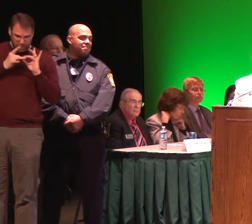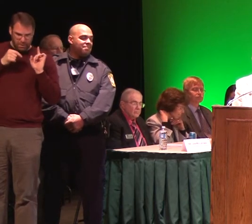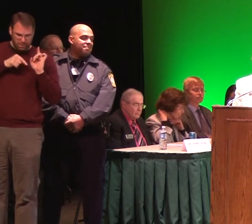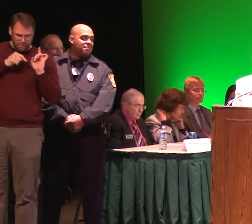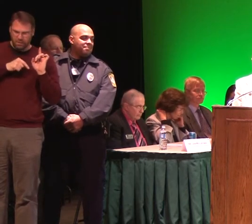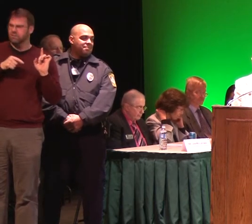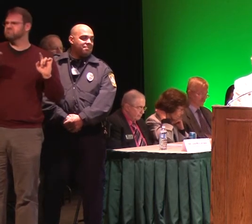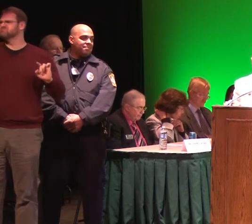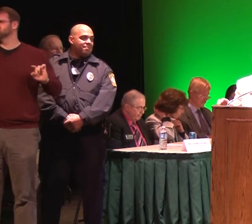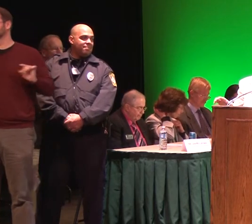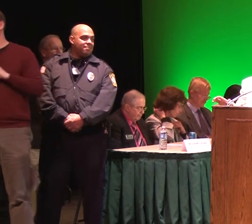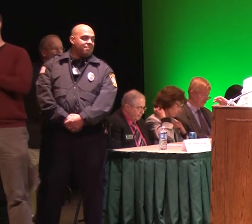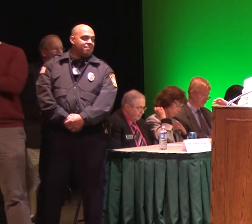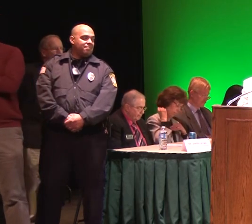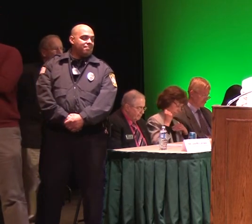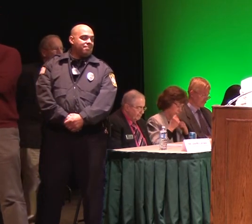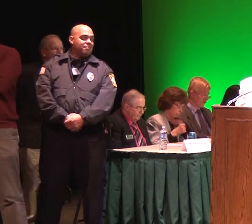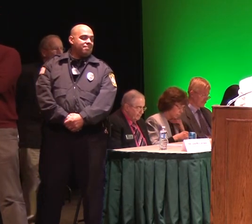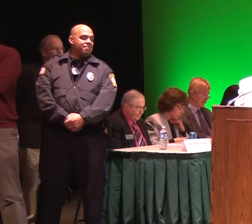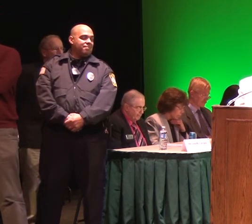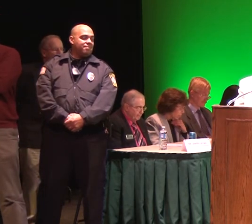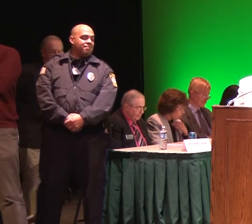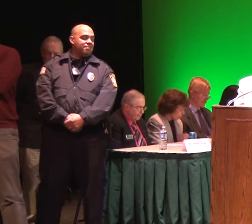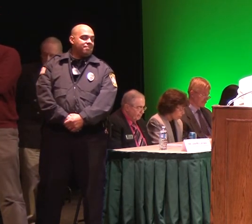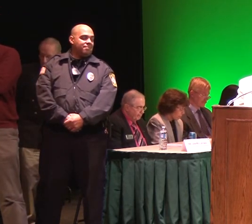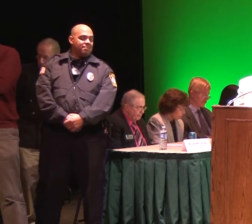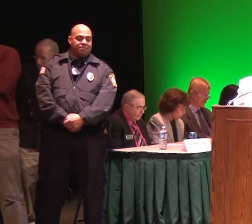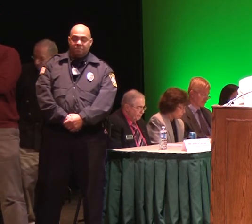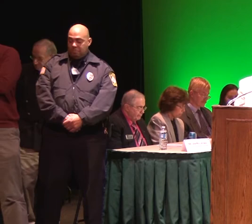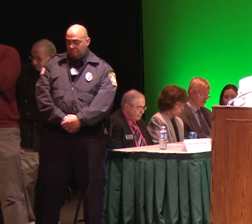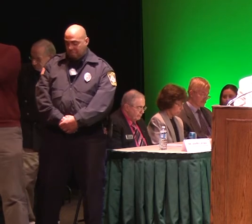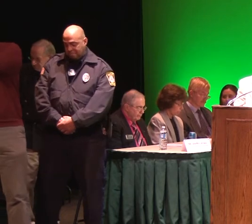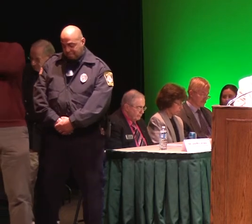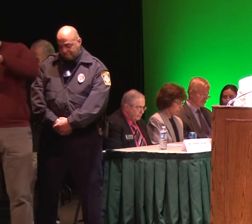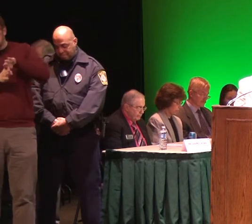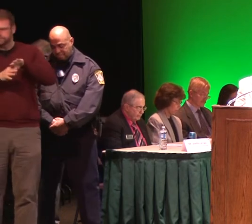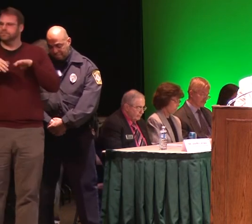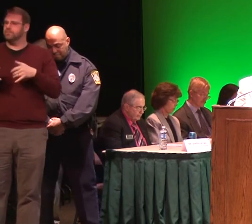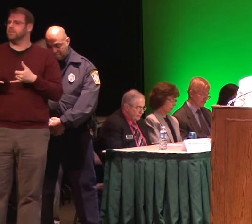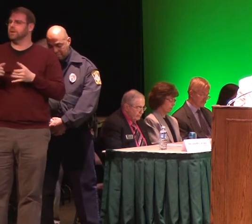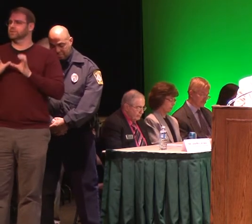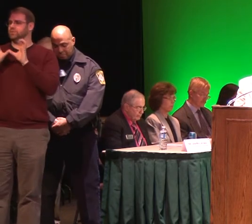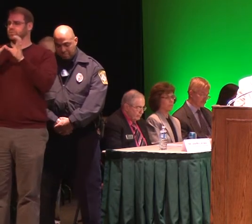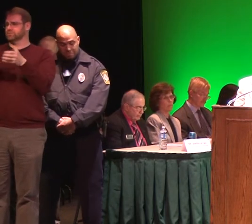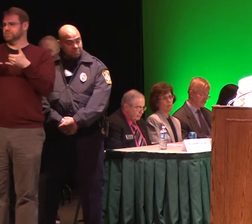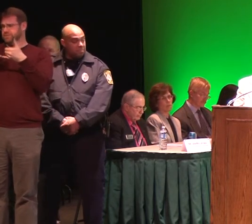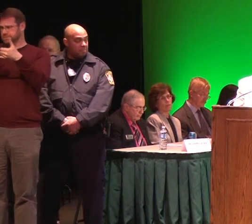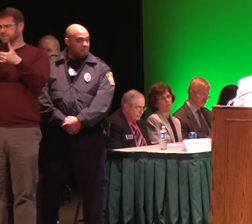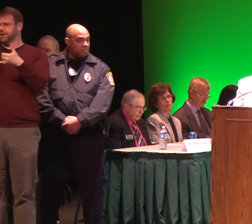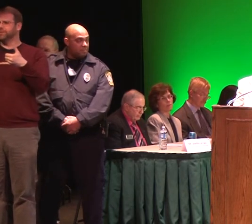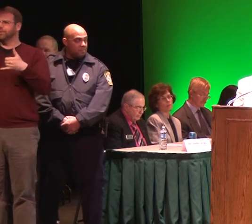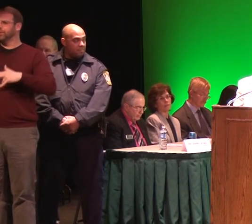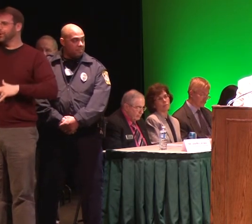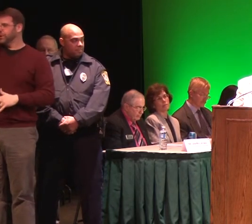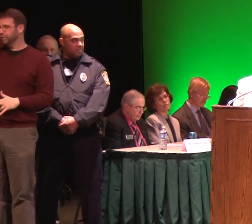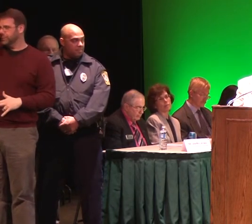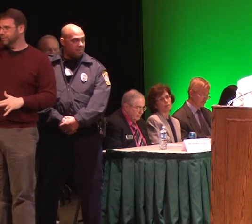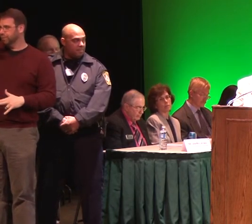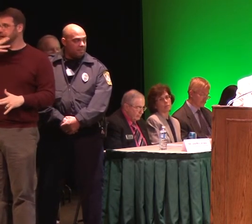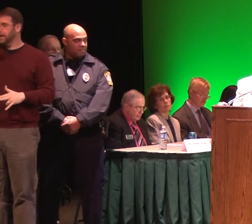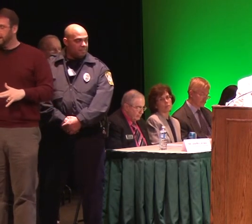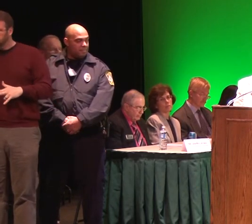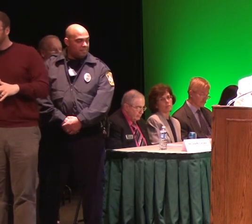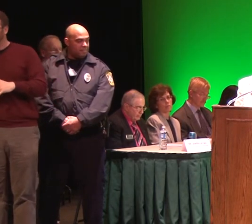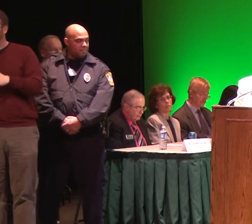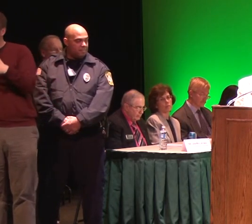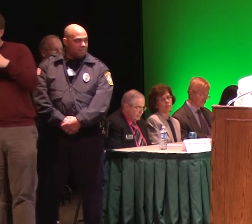Anyway, the Stephen Jay Gould Memorial Merit Award for Humor and Merit